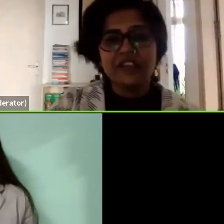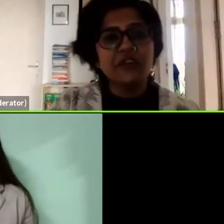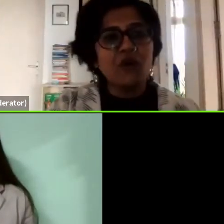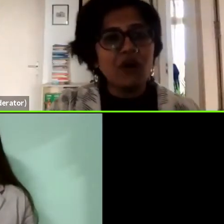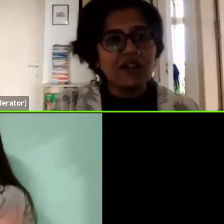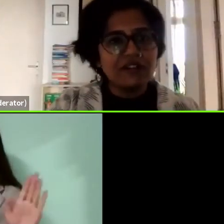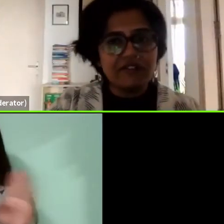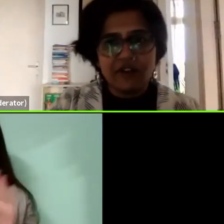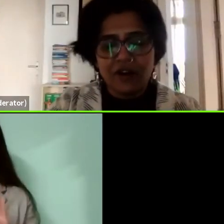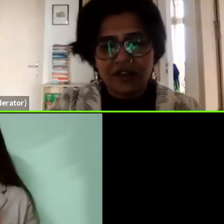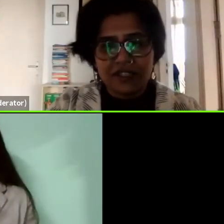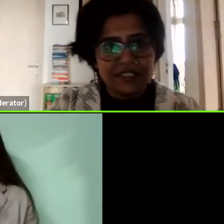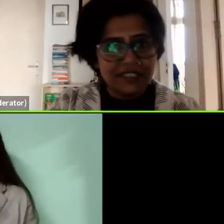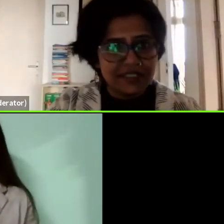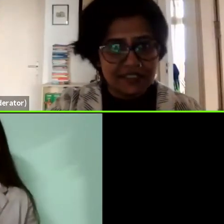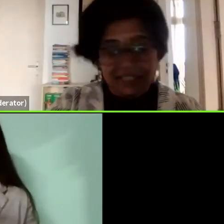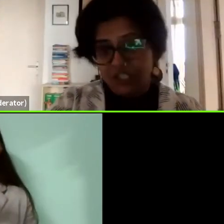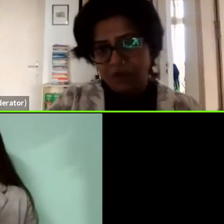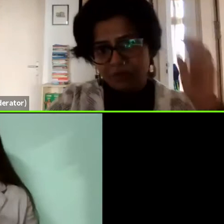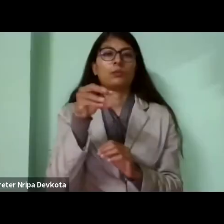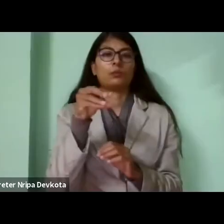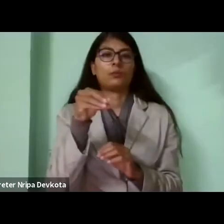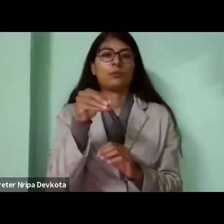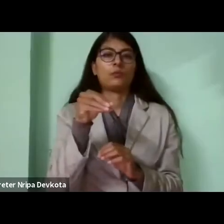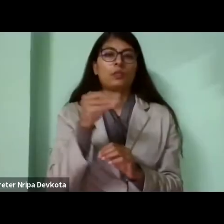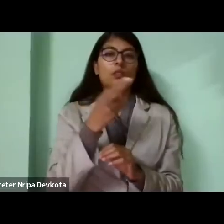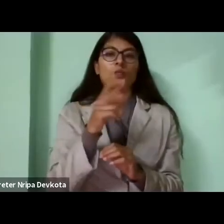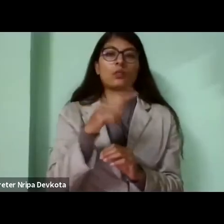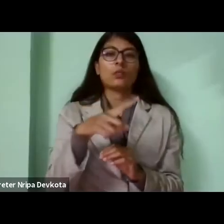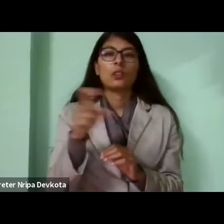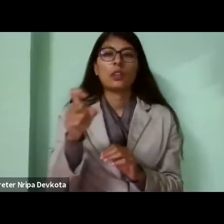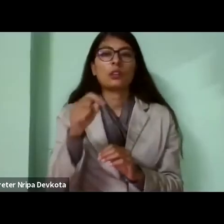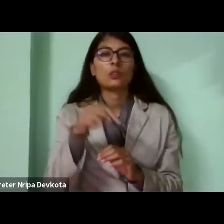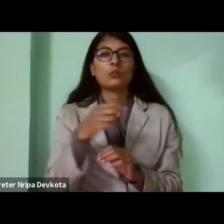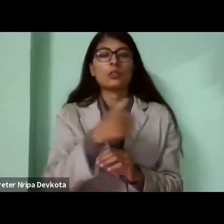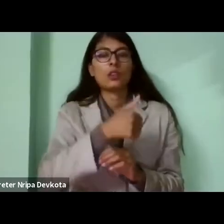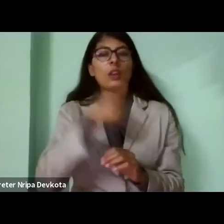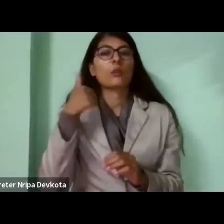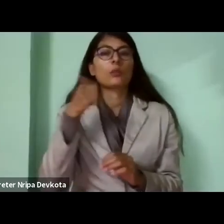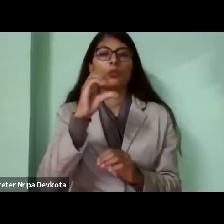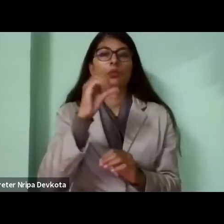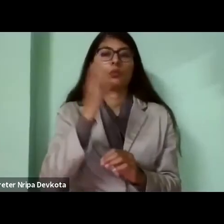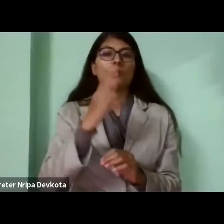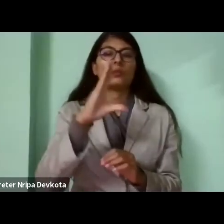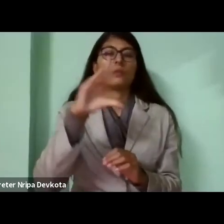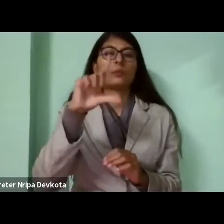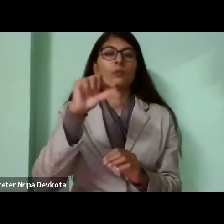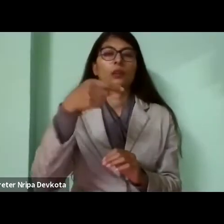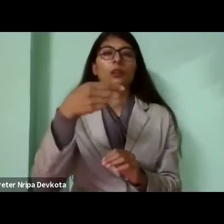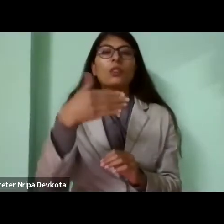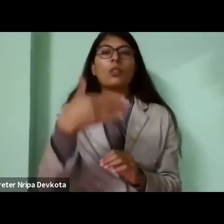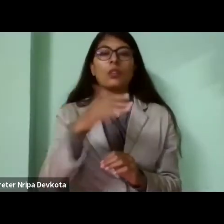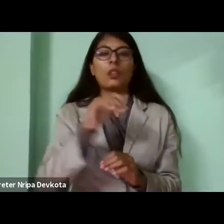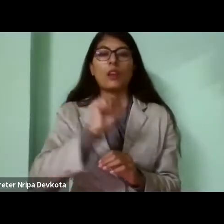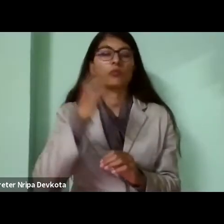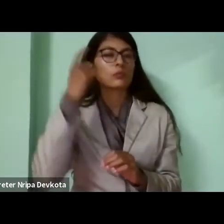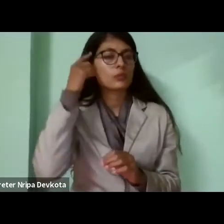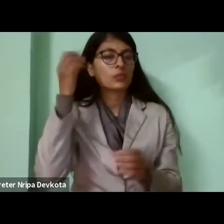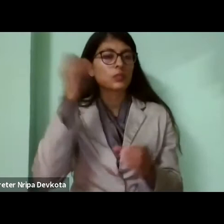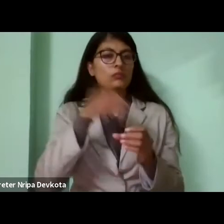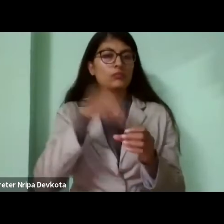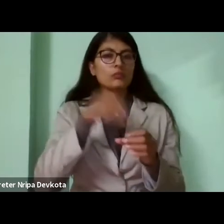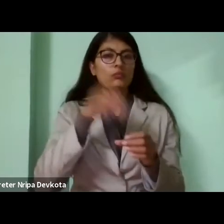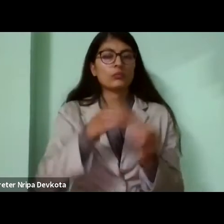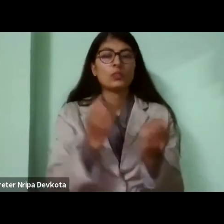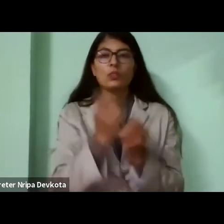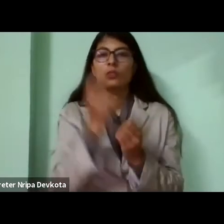Thank you. Thank you all for this such a brilliant panel and your inputs. And I actually have so many more questions